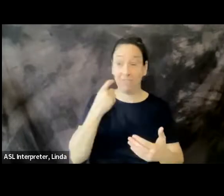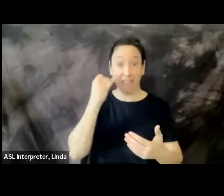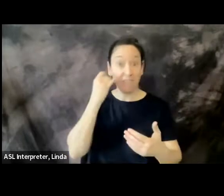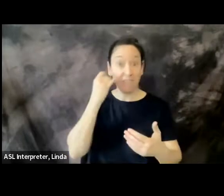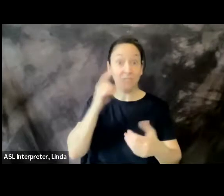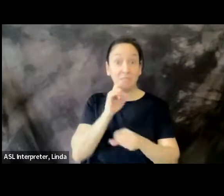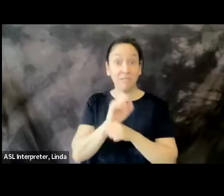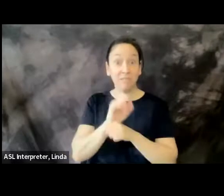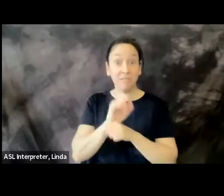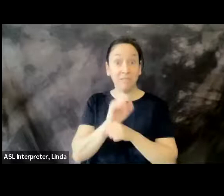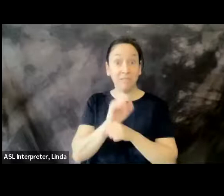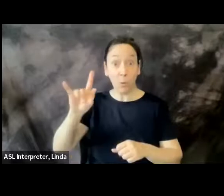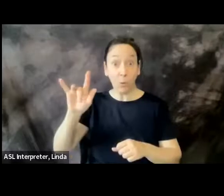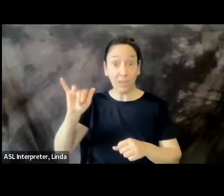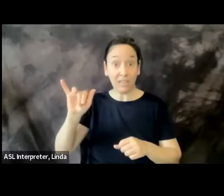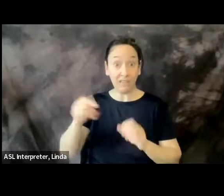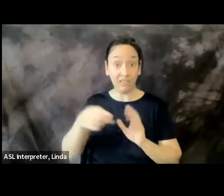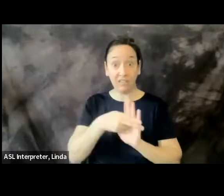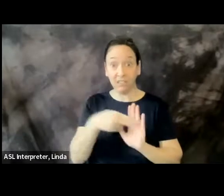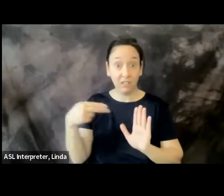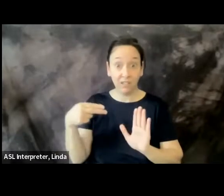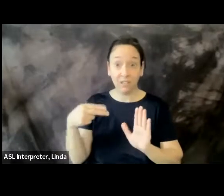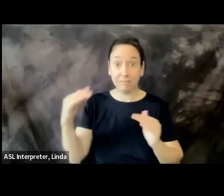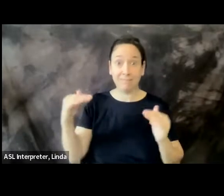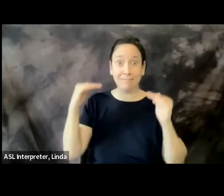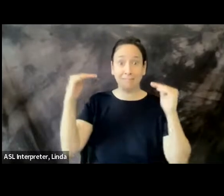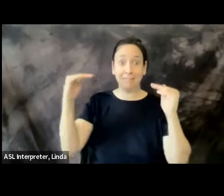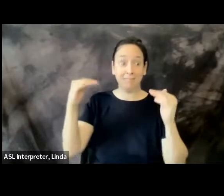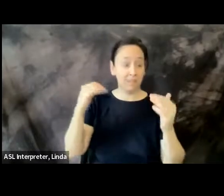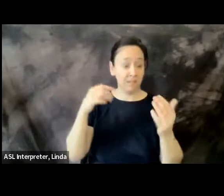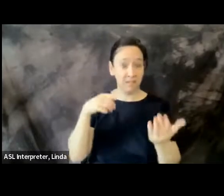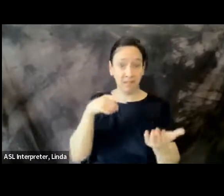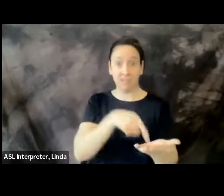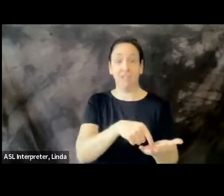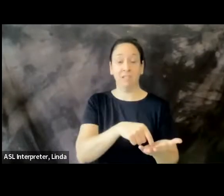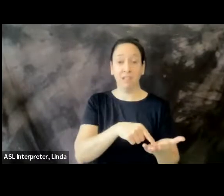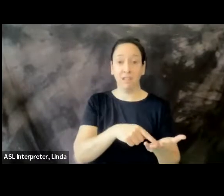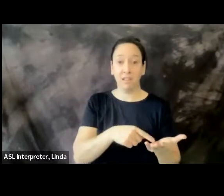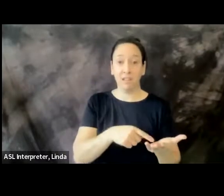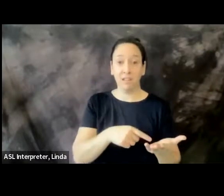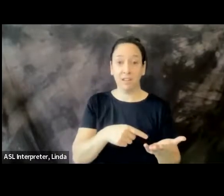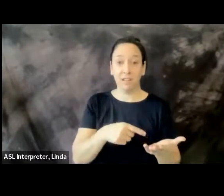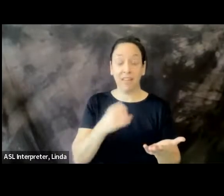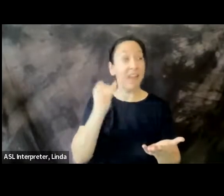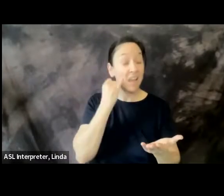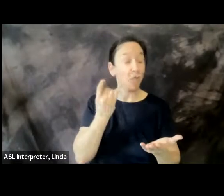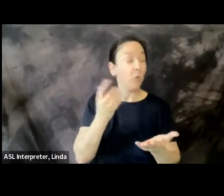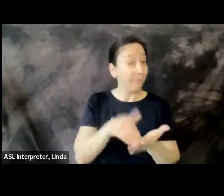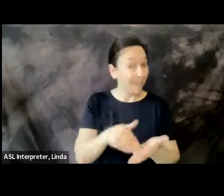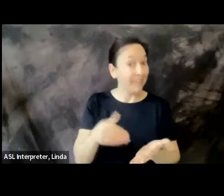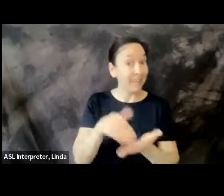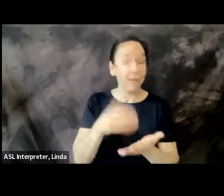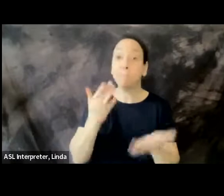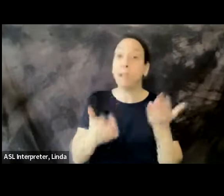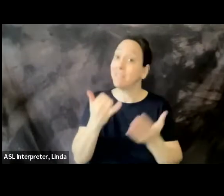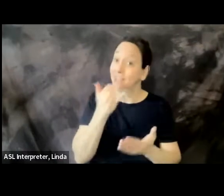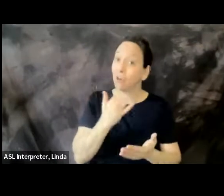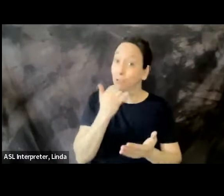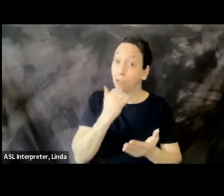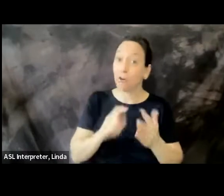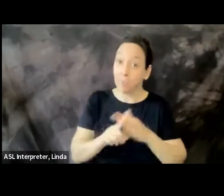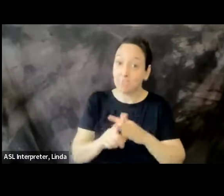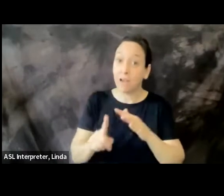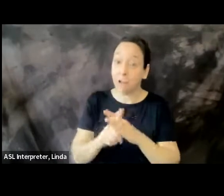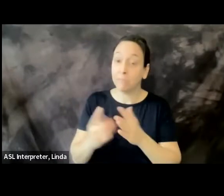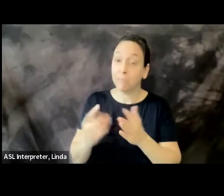referral, if you have this flagged on your record, if you have it flagged repeatedly because the error comes up again and